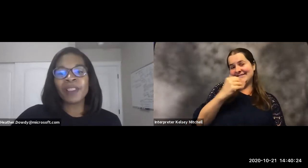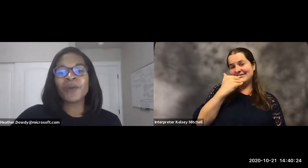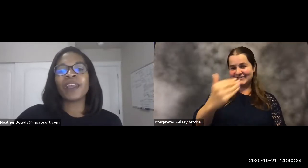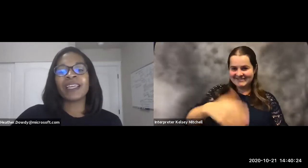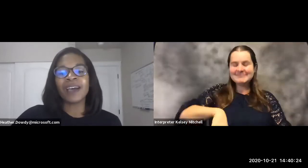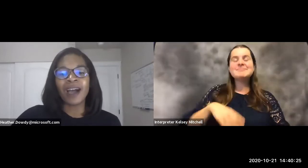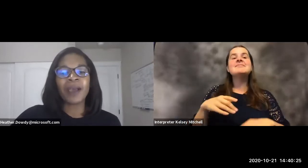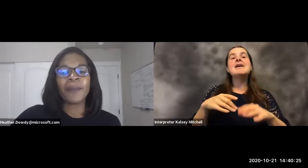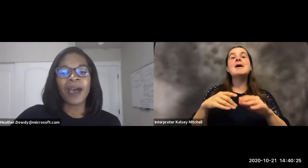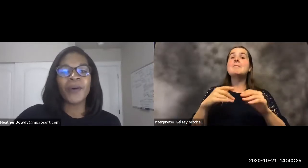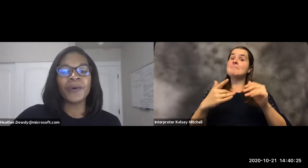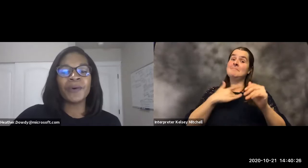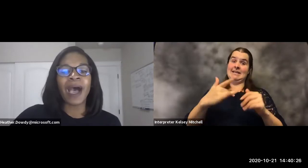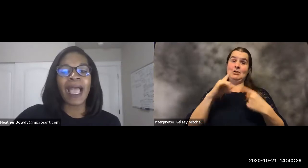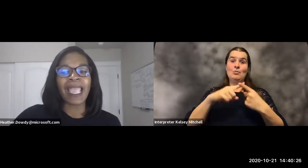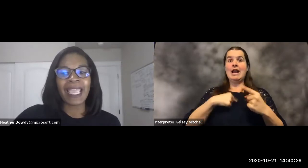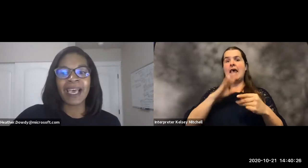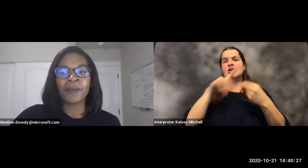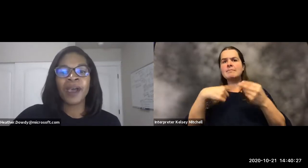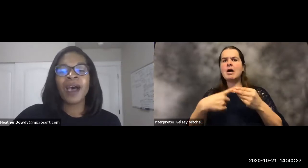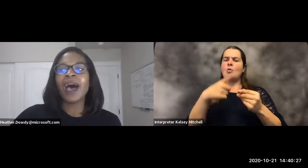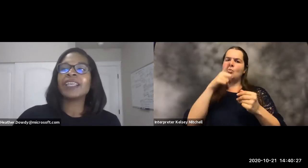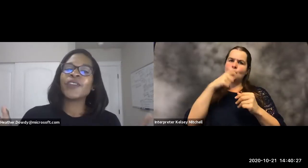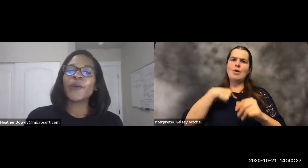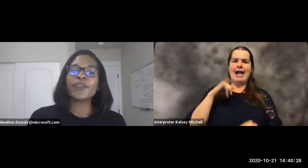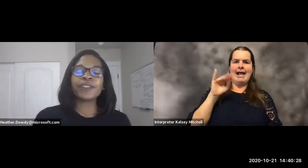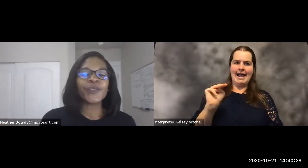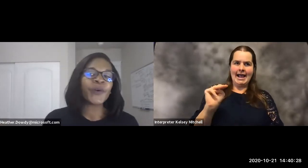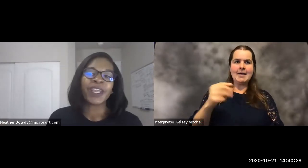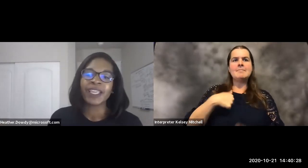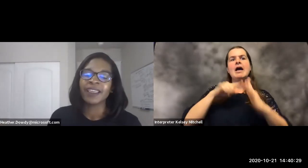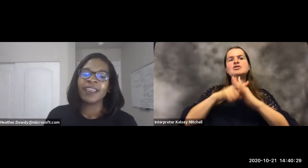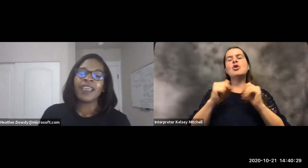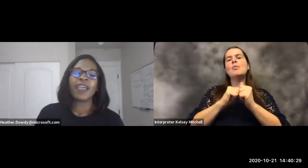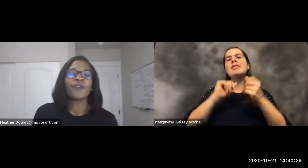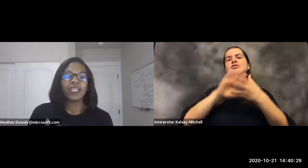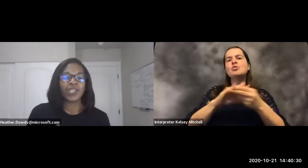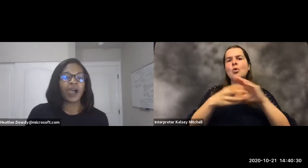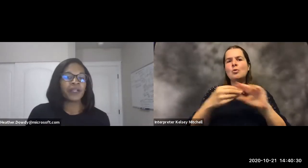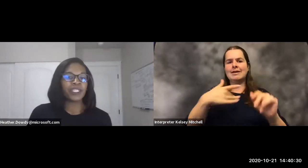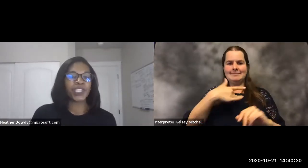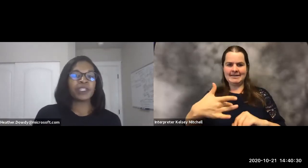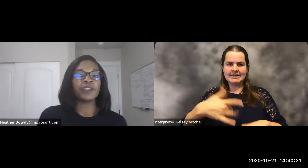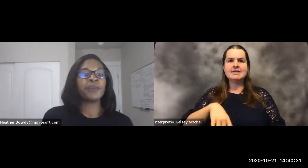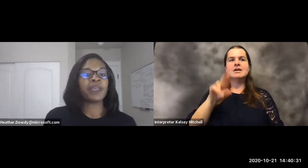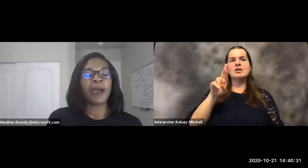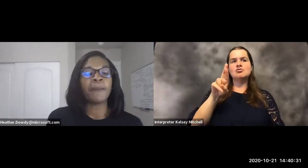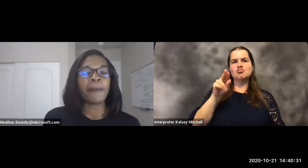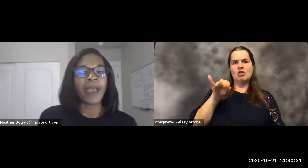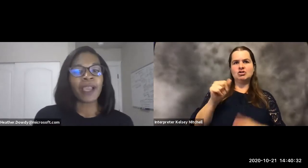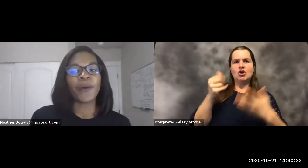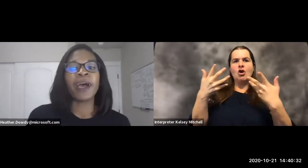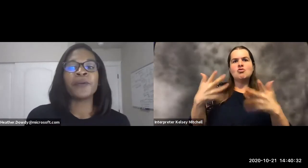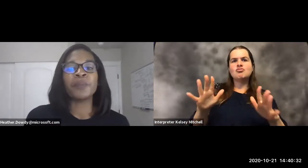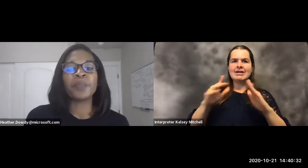But normally when I talk about who I am, I start with a story. And Raja already shared a little bit about